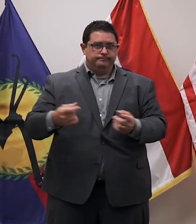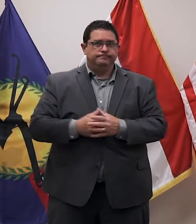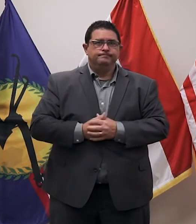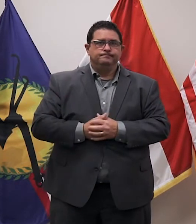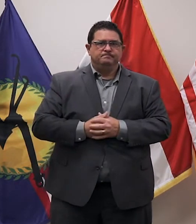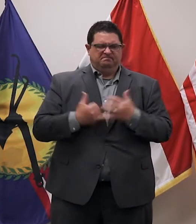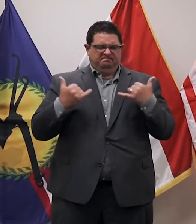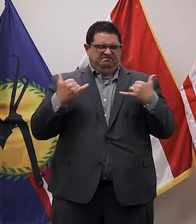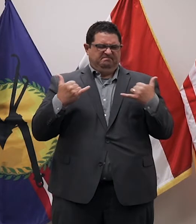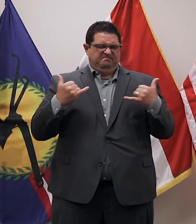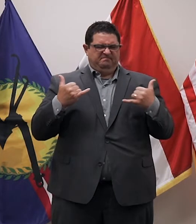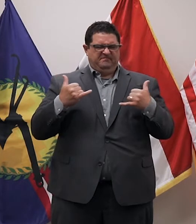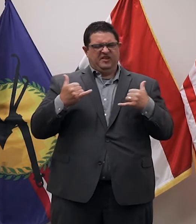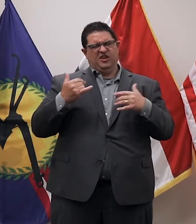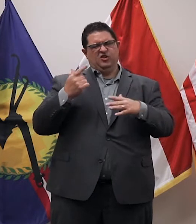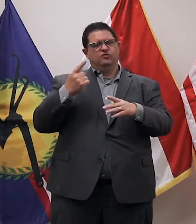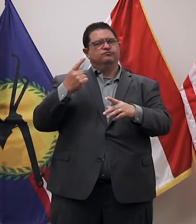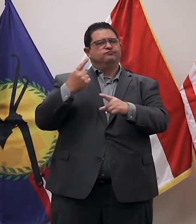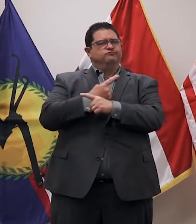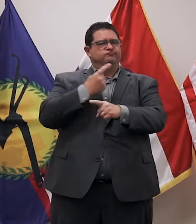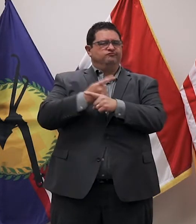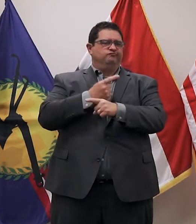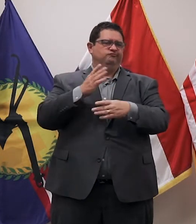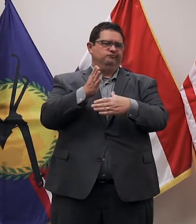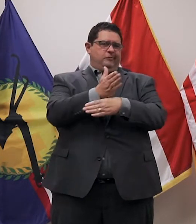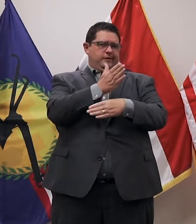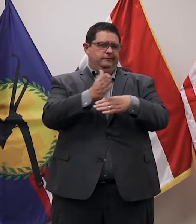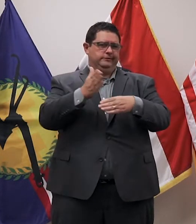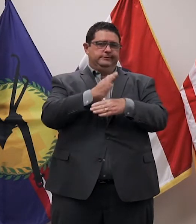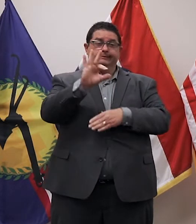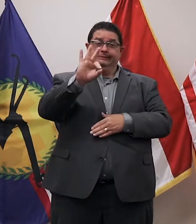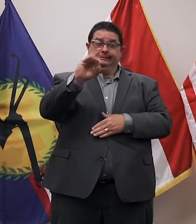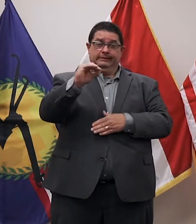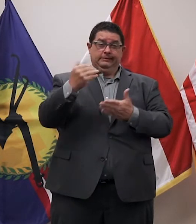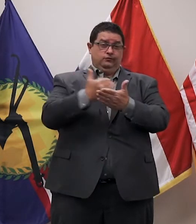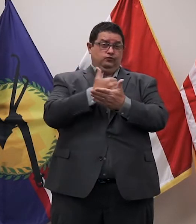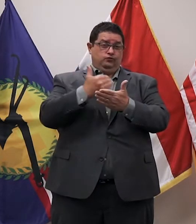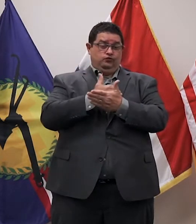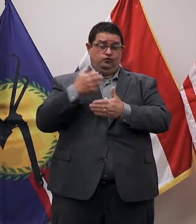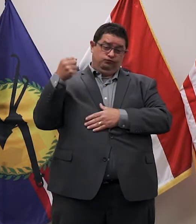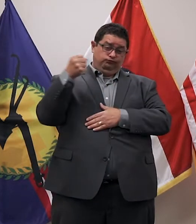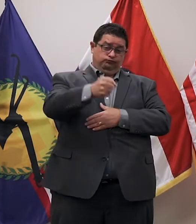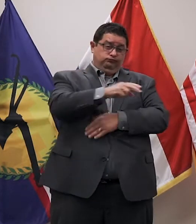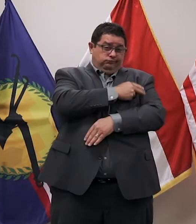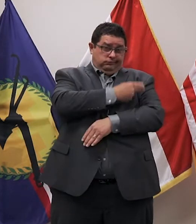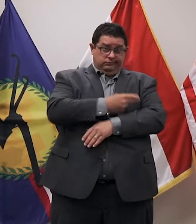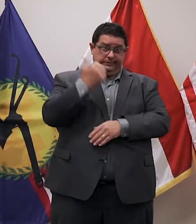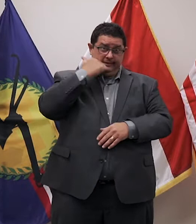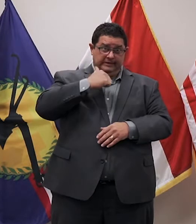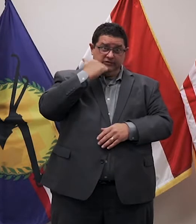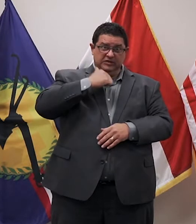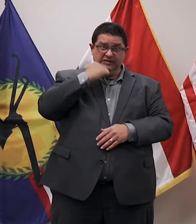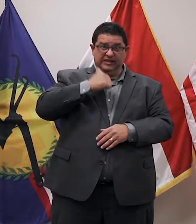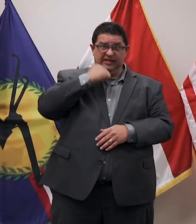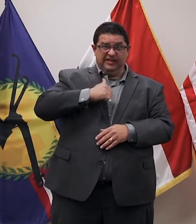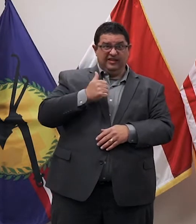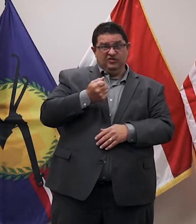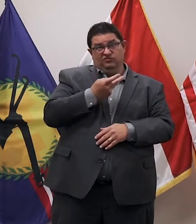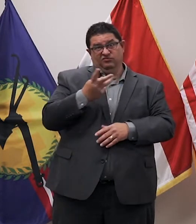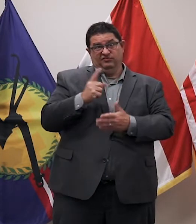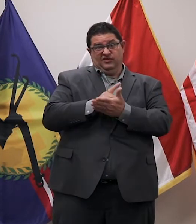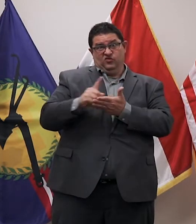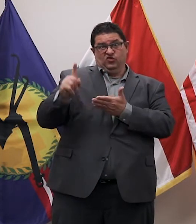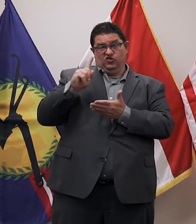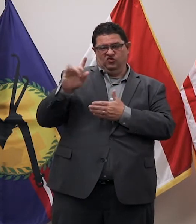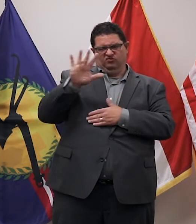We're now averaging 90 new cases a day, and just a few weeks ago, that number was in the 20s. The new Delta variant